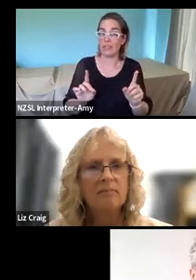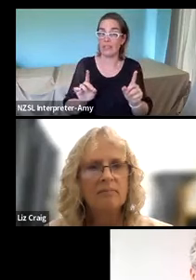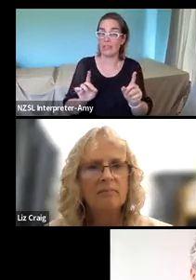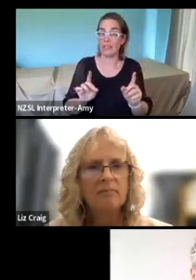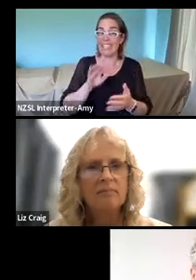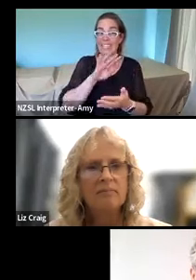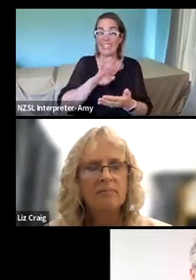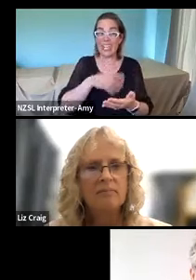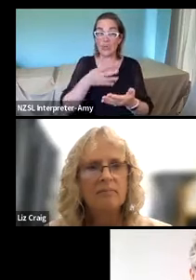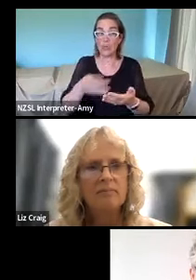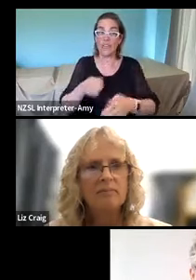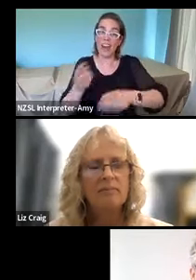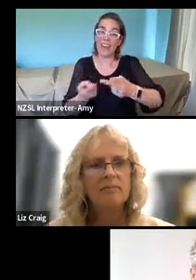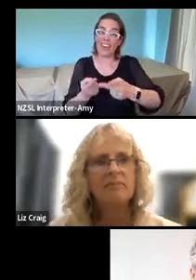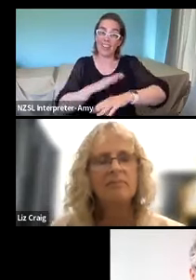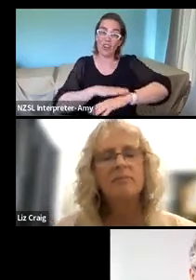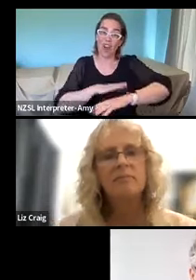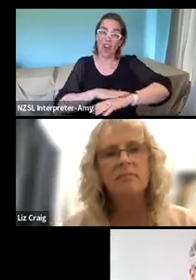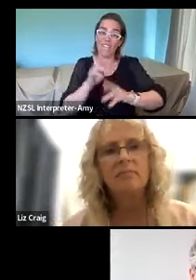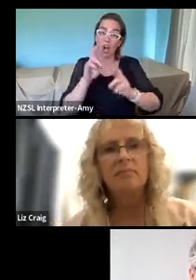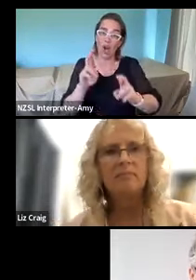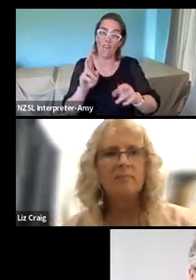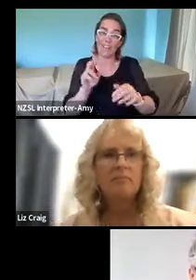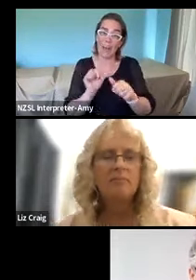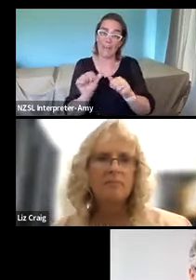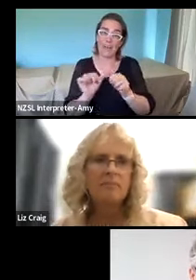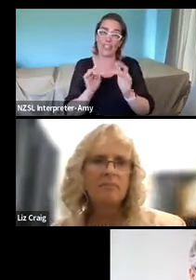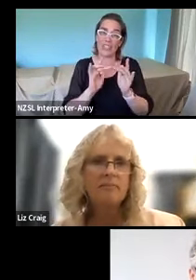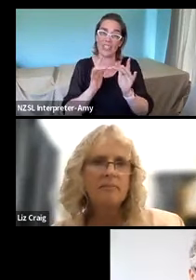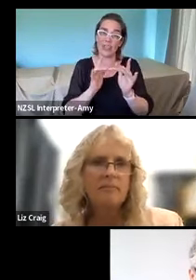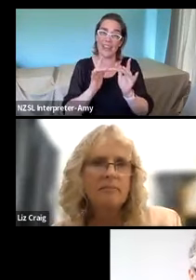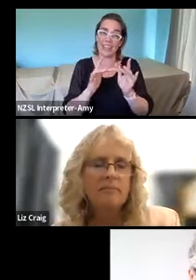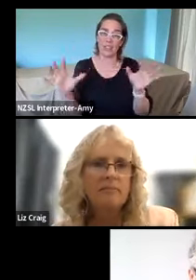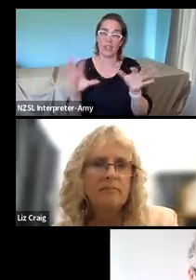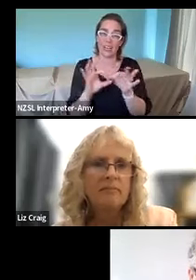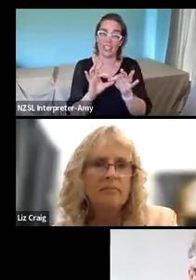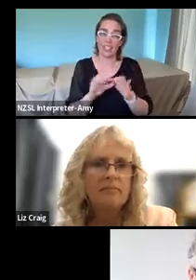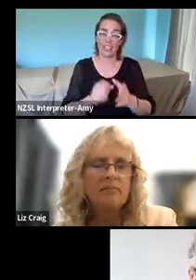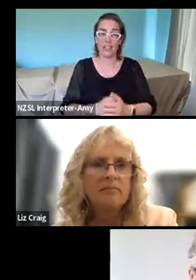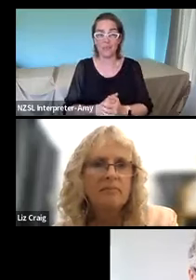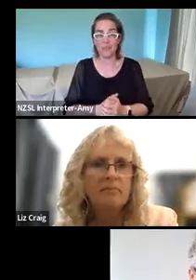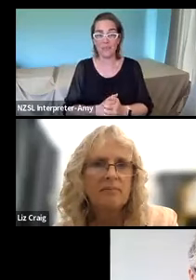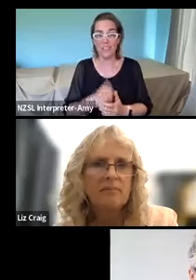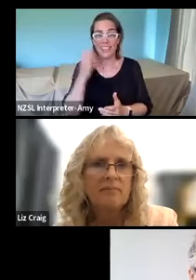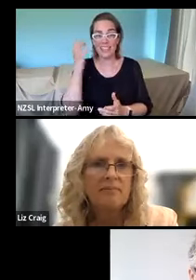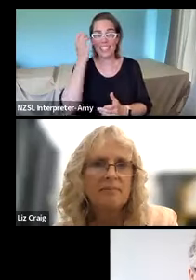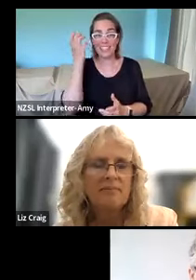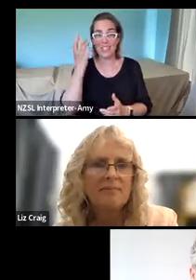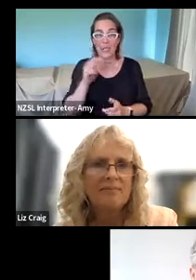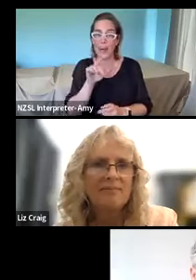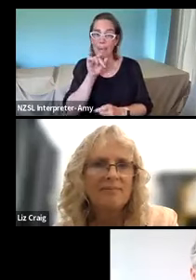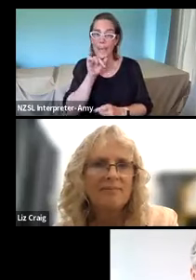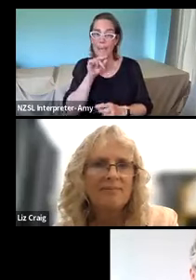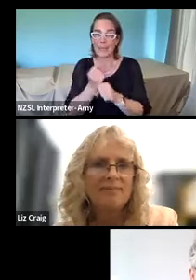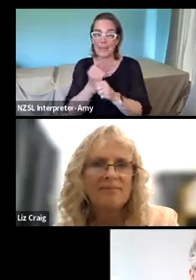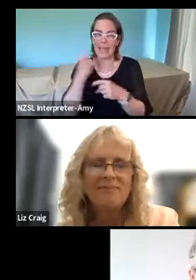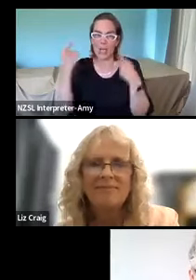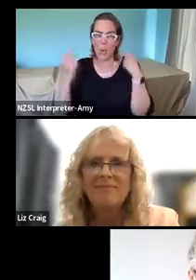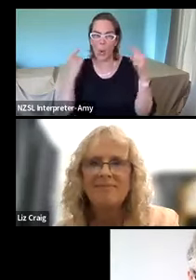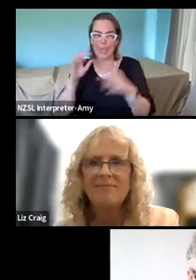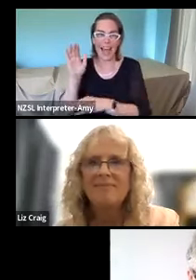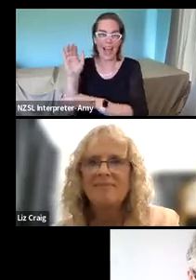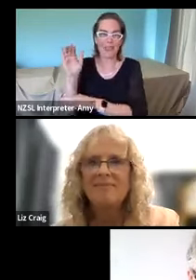for another time, and hopefully there'll be a better alternative. Sorry, the bird making a terrible racket